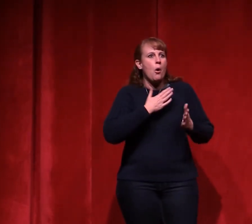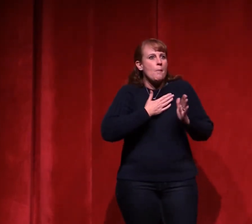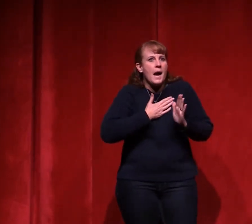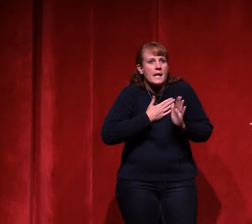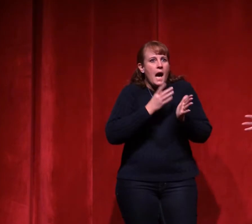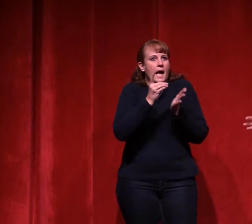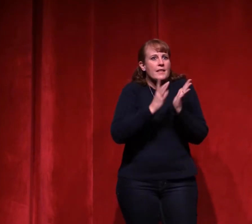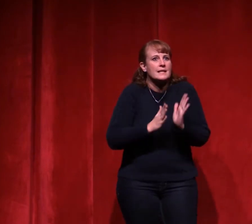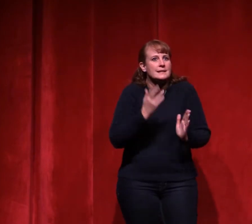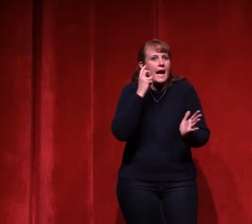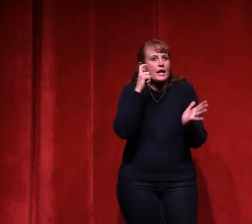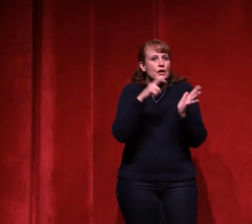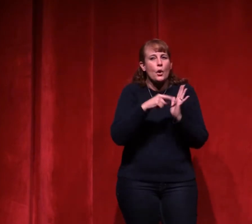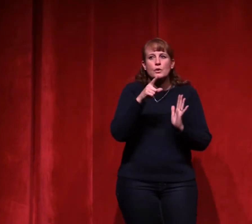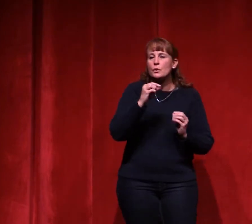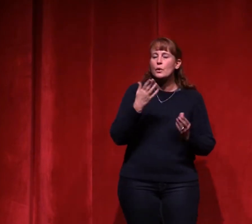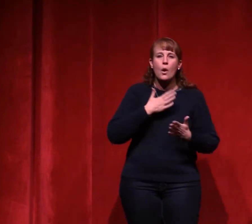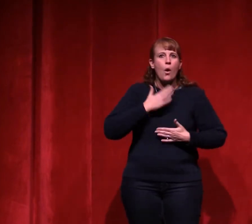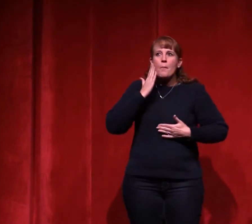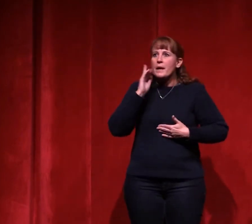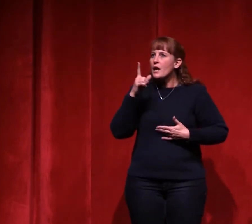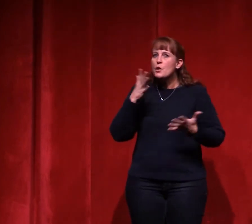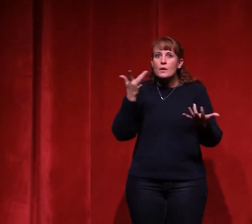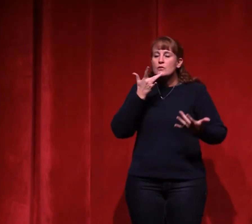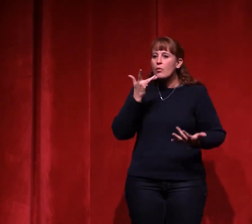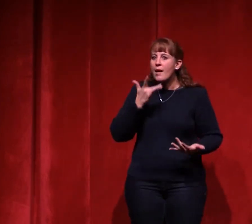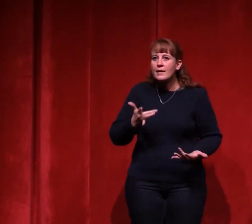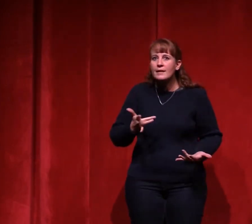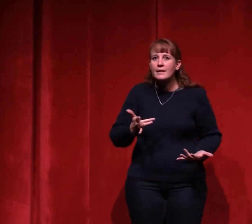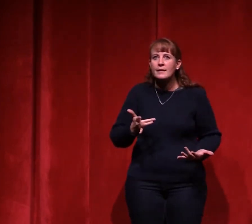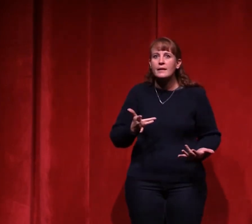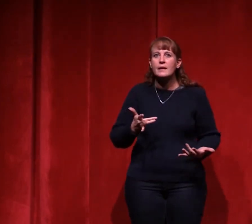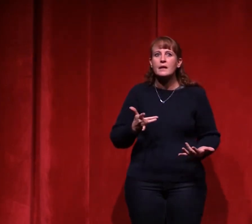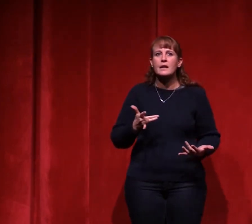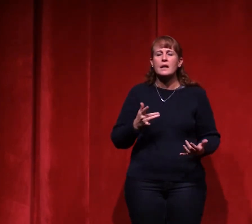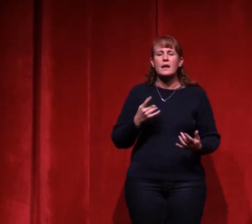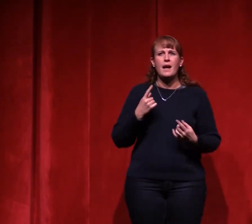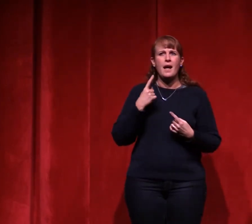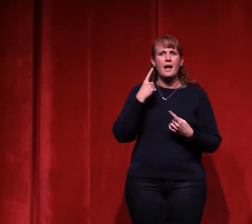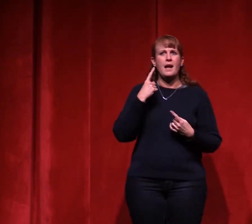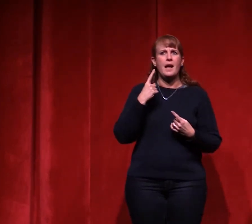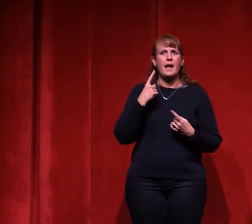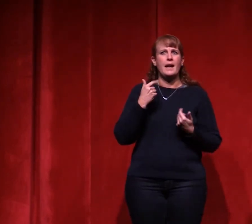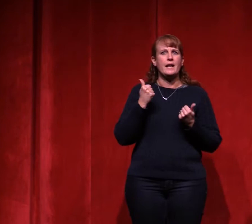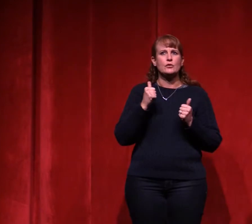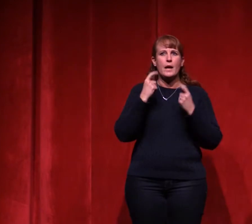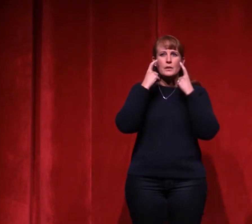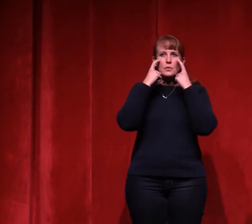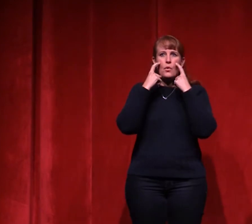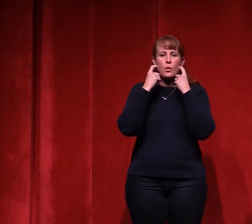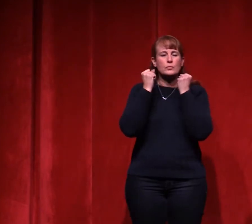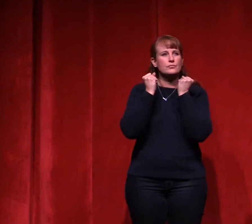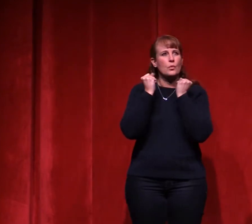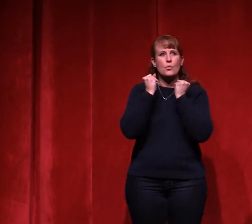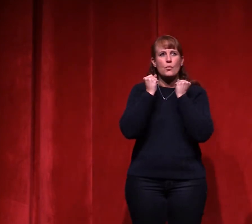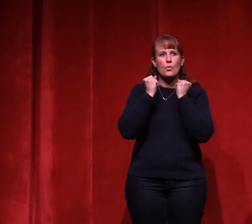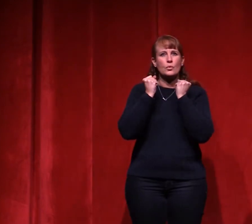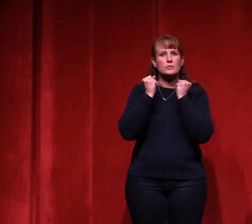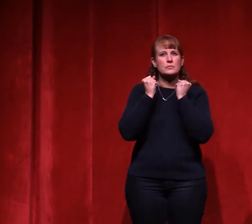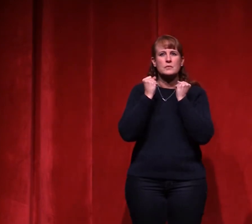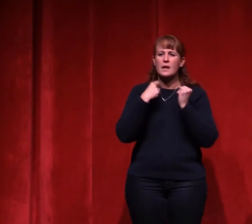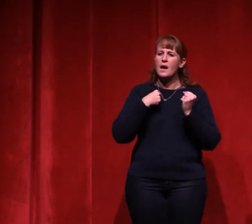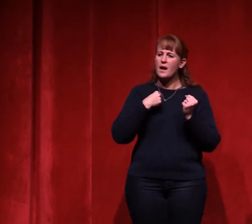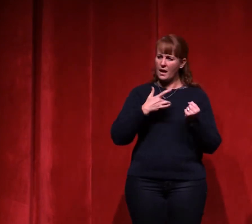God, the designer noticed you," and "Oh my God, you are so lucky." And as I fought to hold back the tears welling in my eyes, I